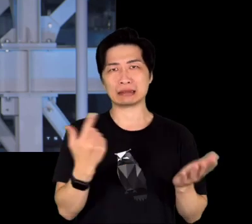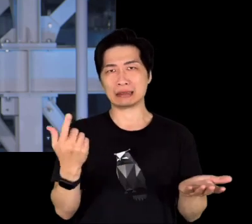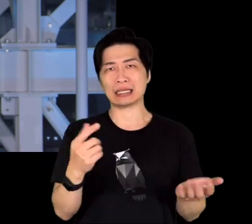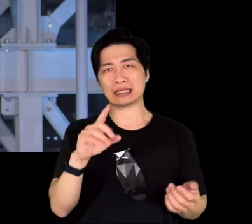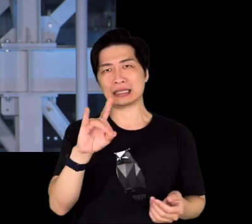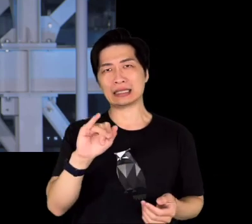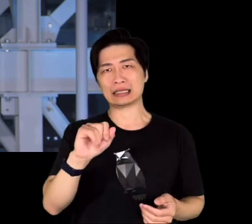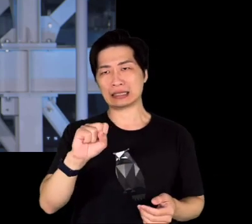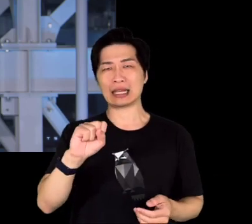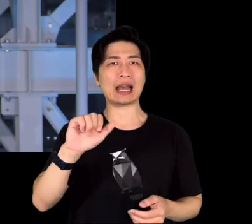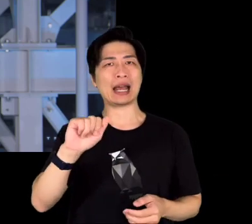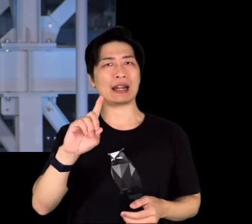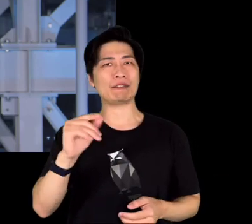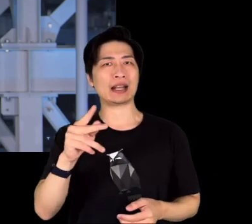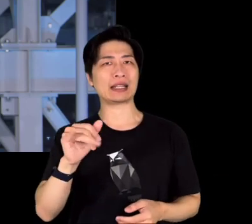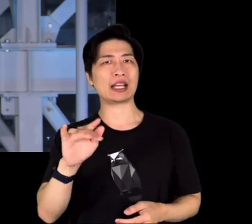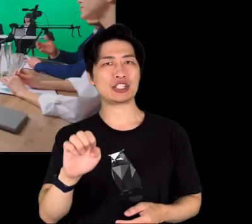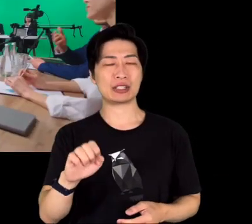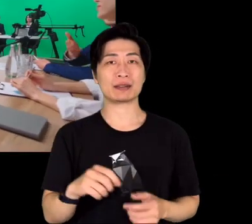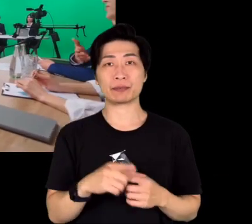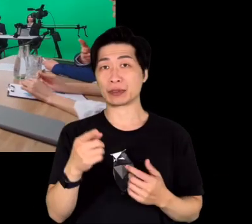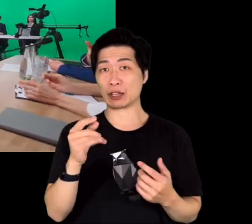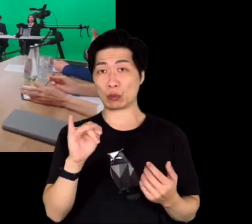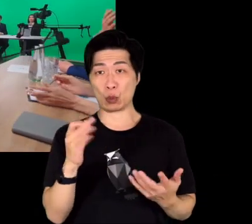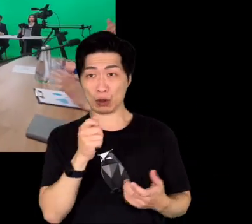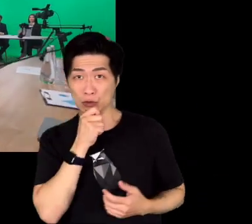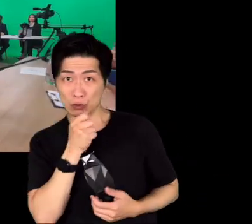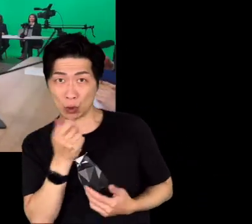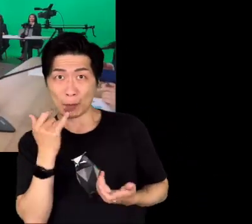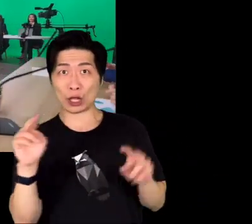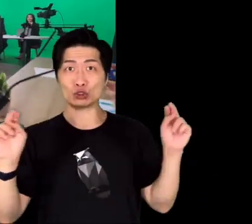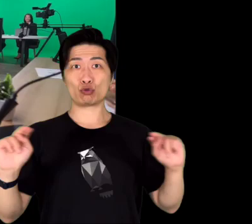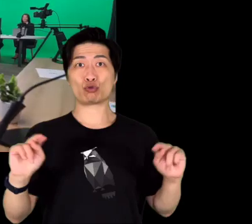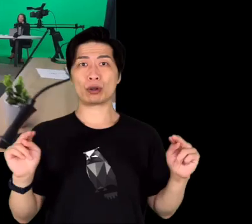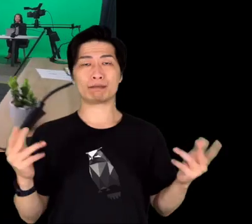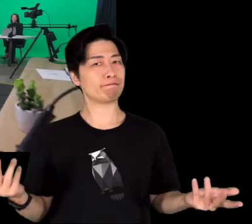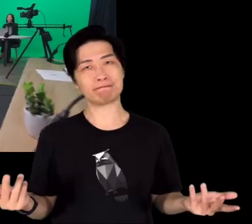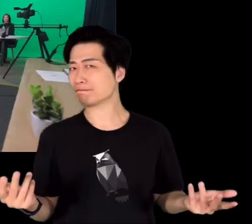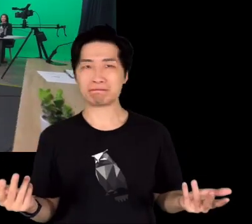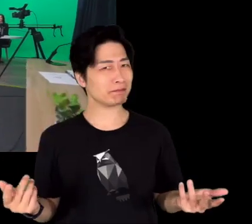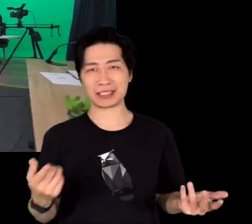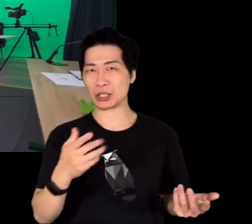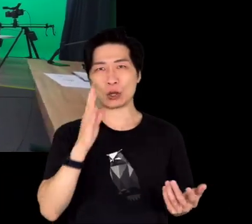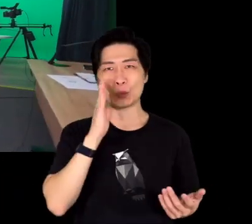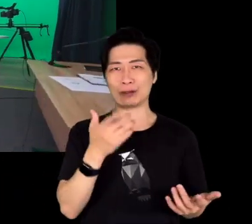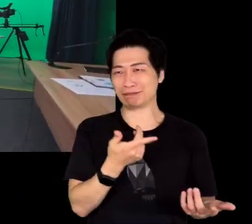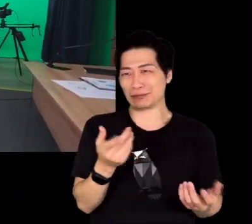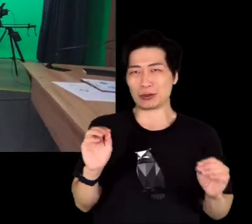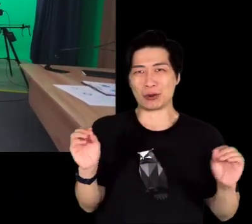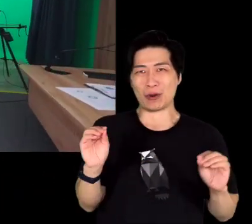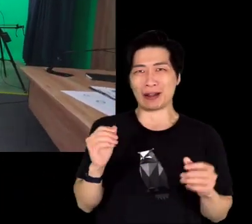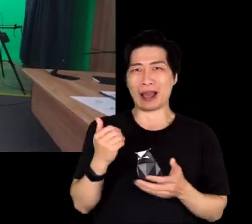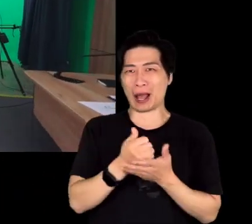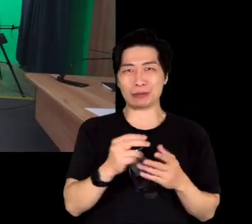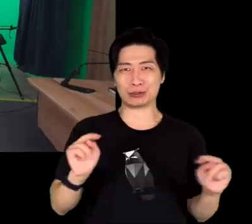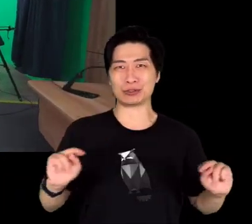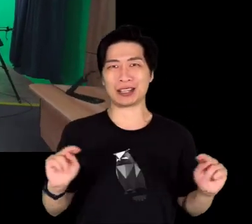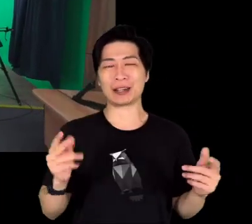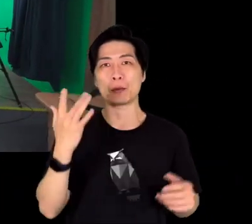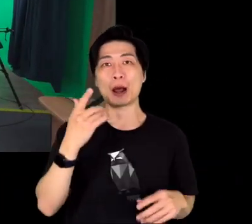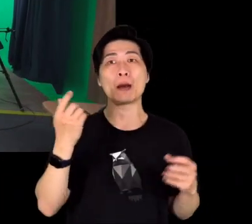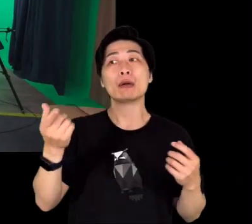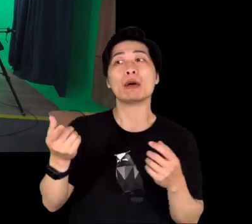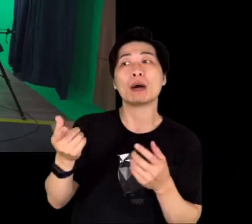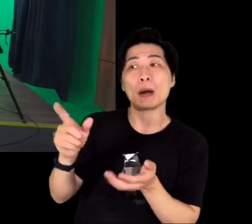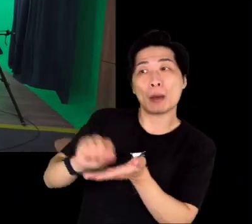PR, you are at a massive disadvantage. If you depend on the journalist and editor to be neutral as it pertains to the story, you are in a world of